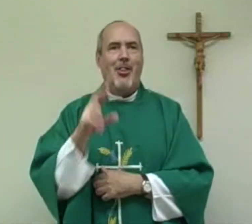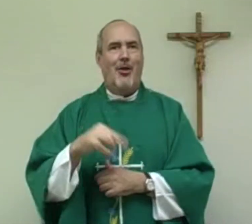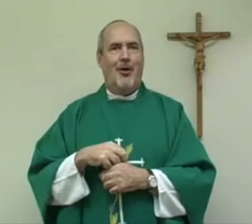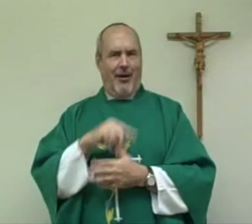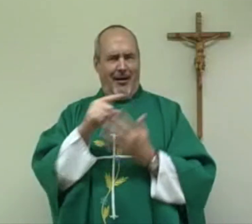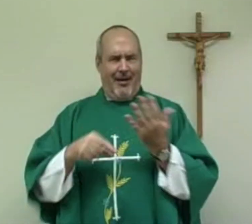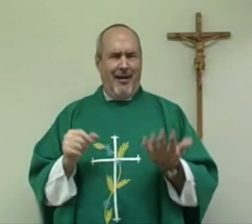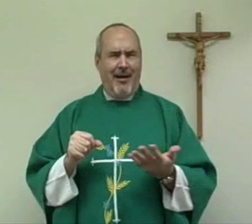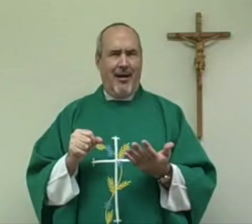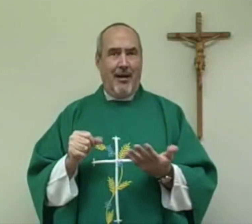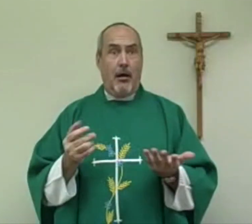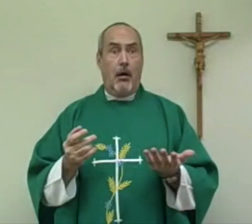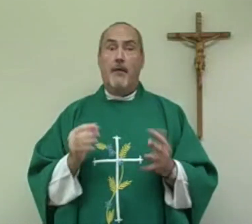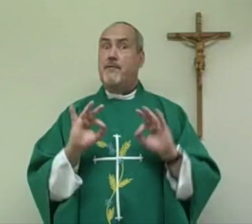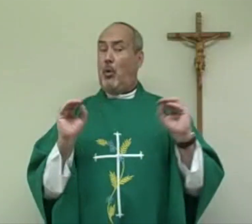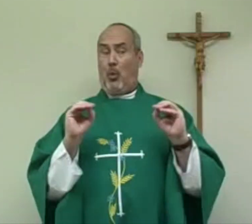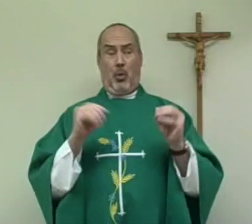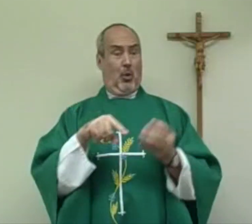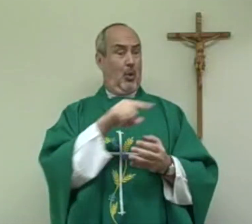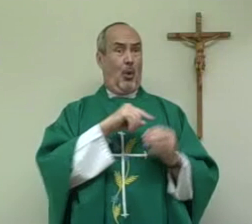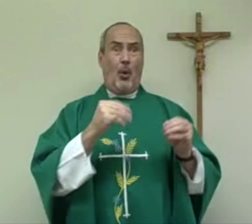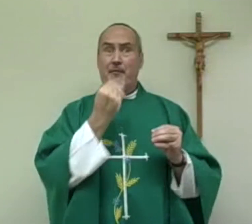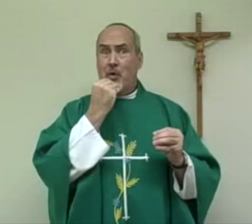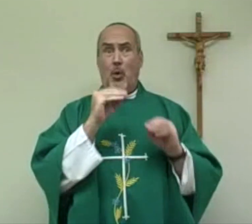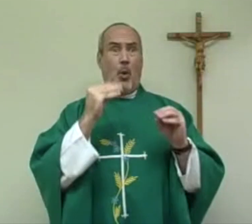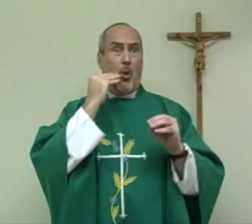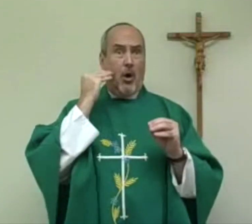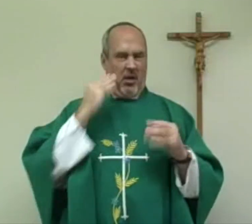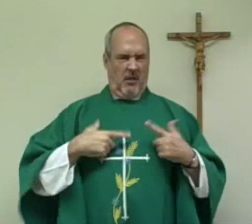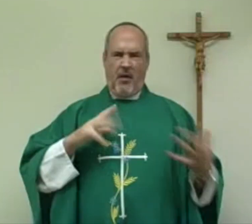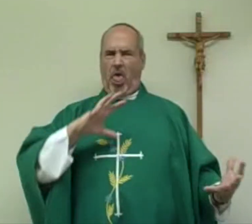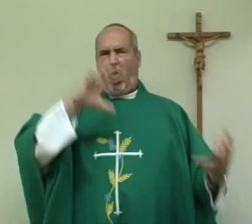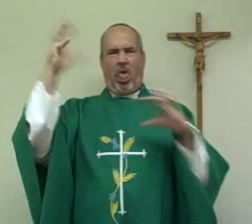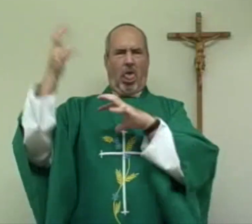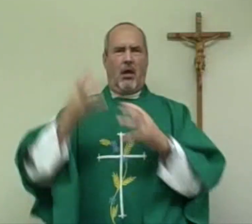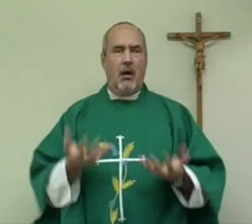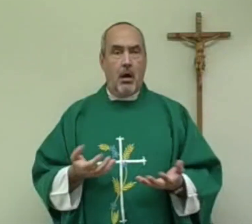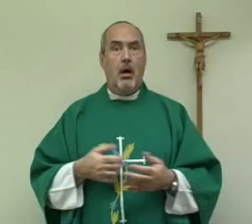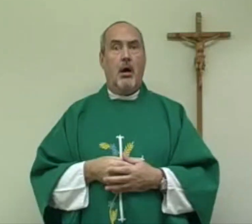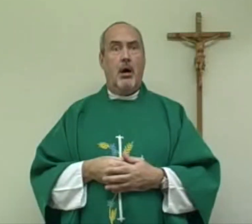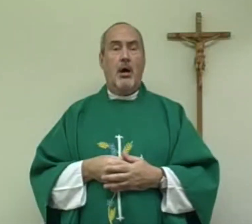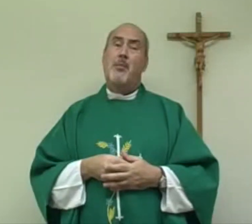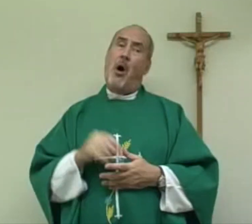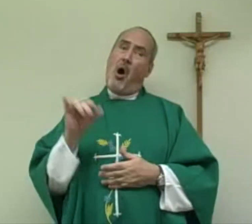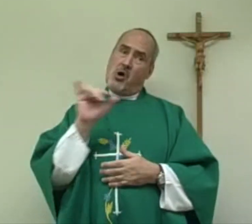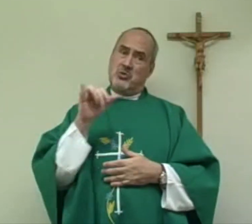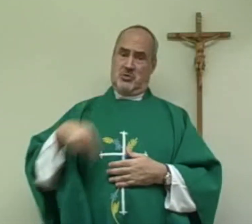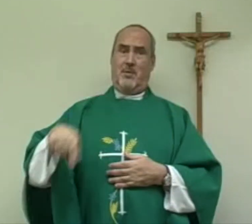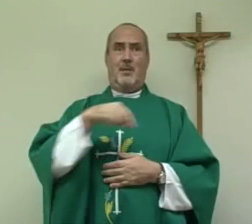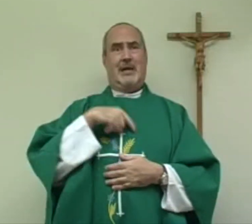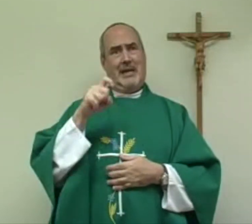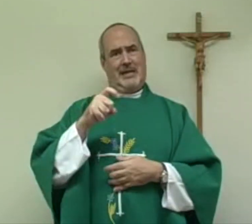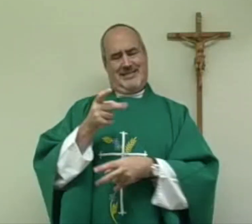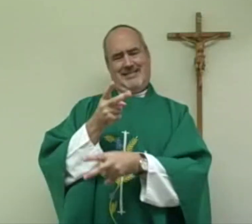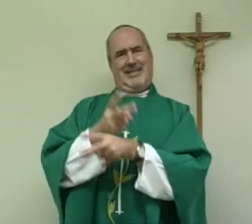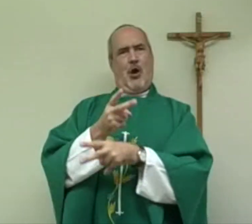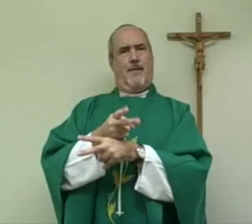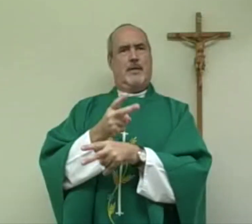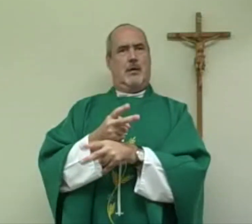and shelter. We need those things. Without them, our life would be quite awful. But